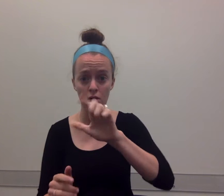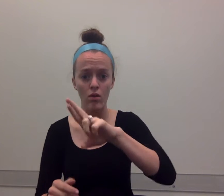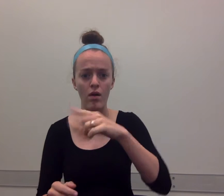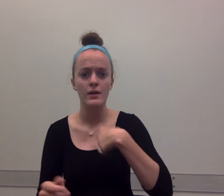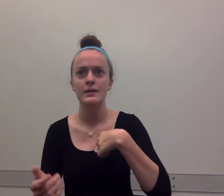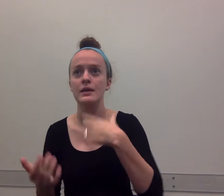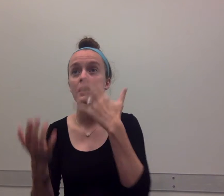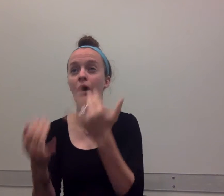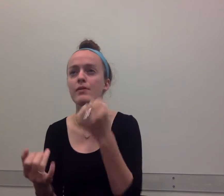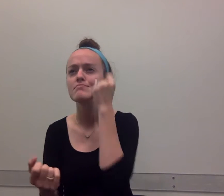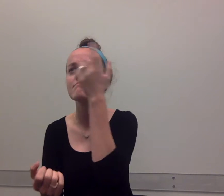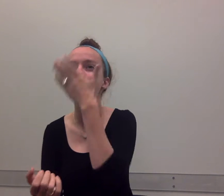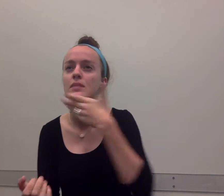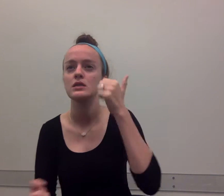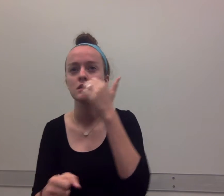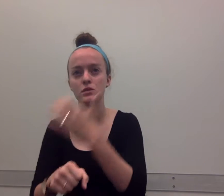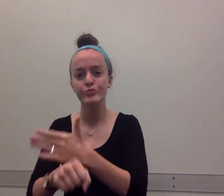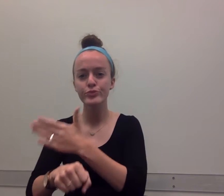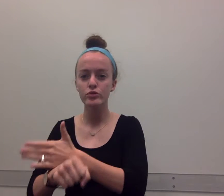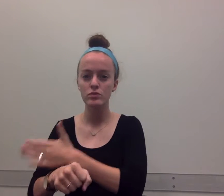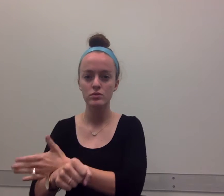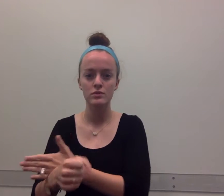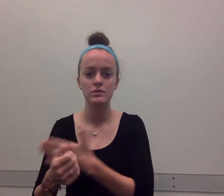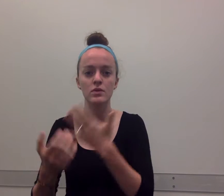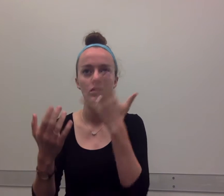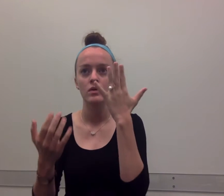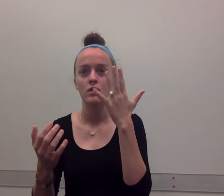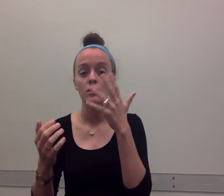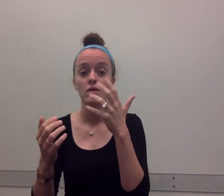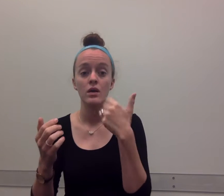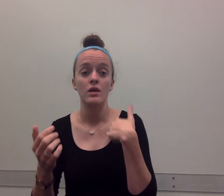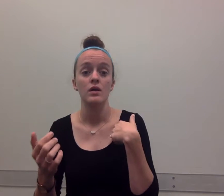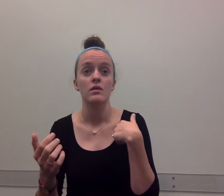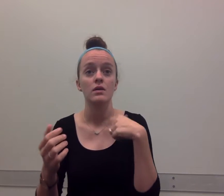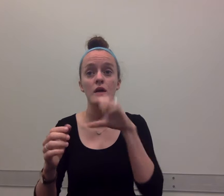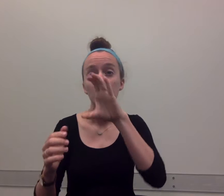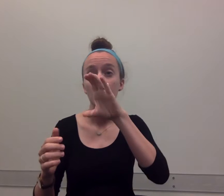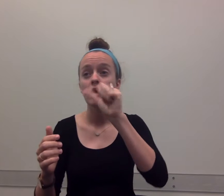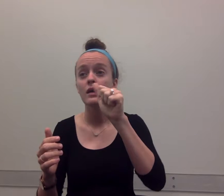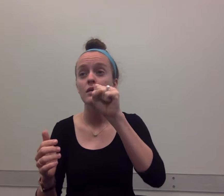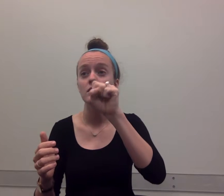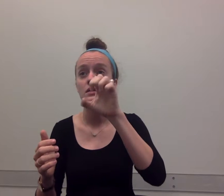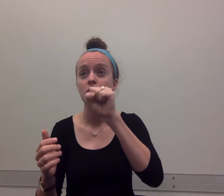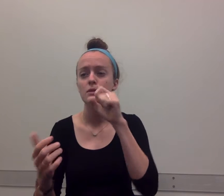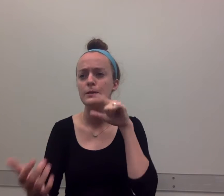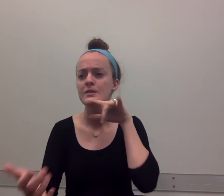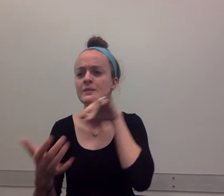school and through studying cases and through learning more about the law.